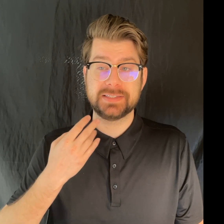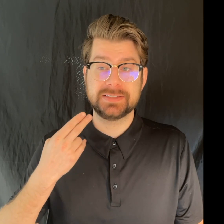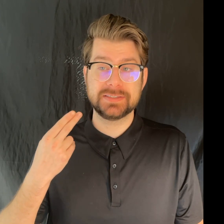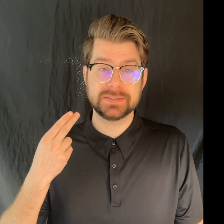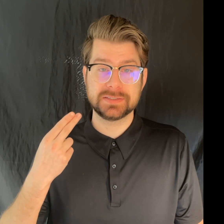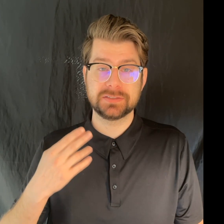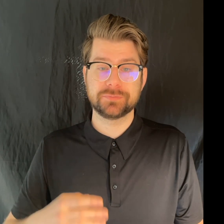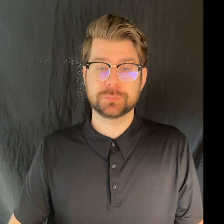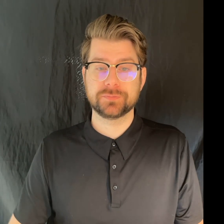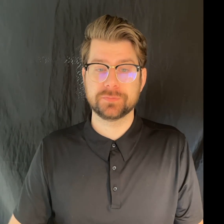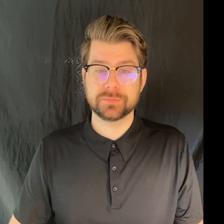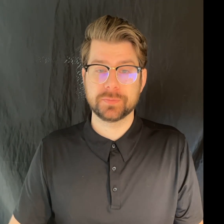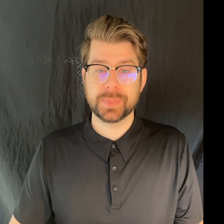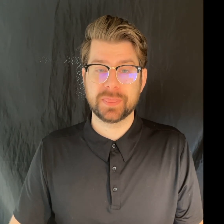traces,